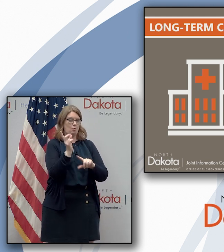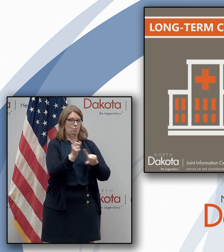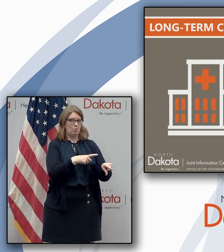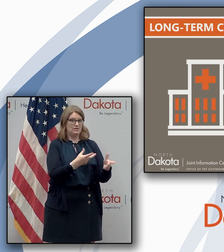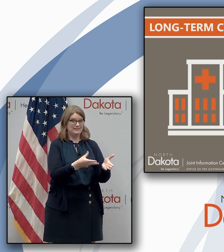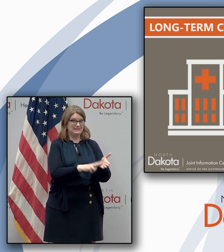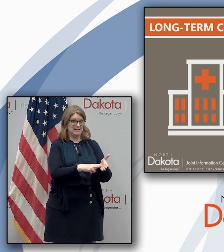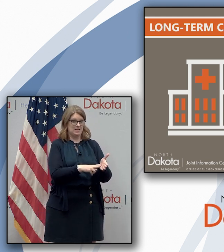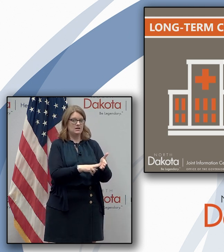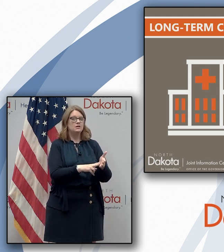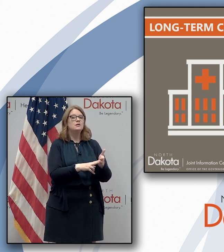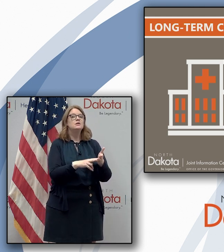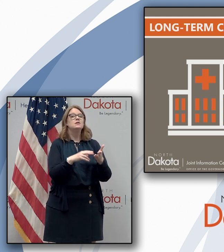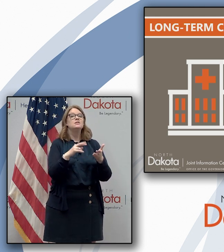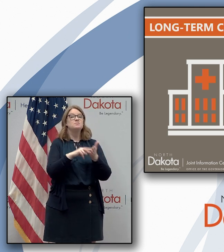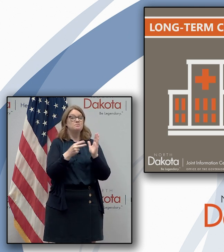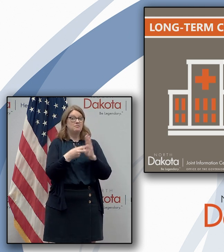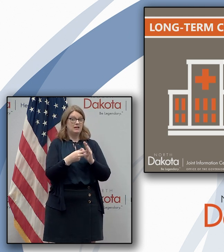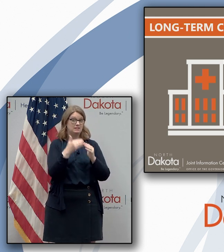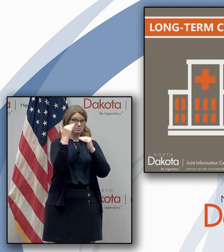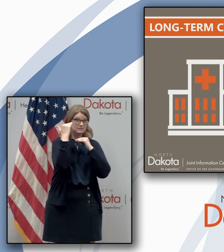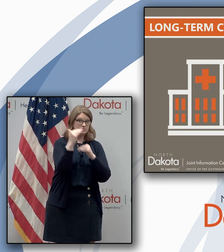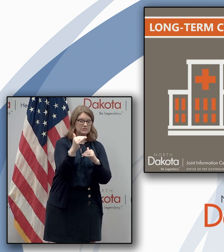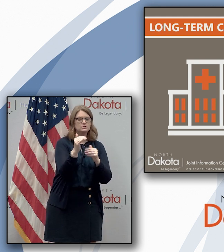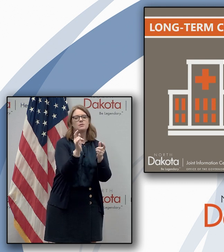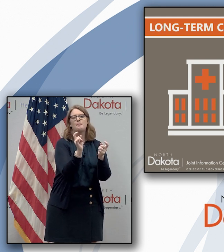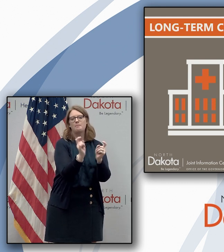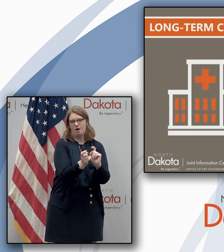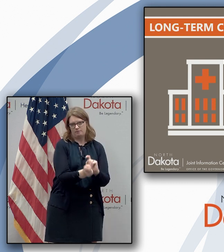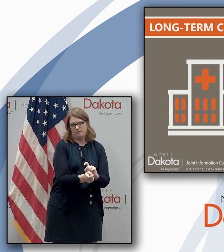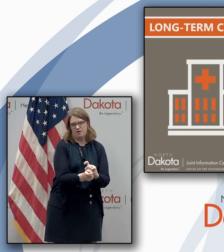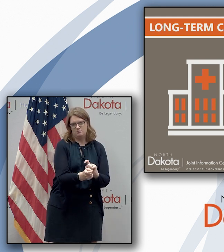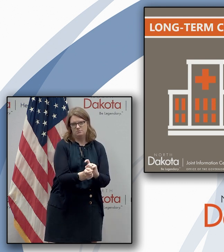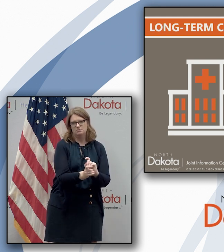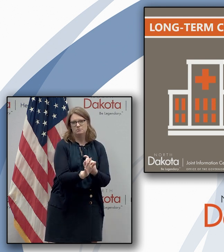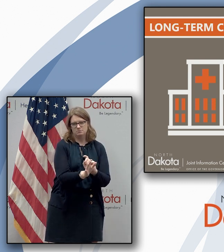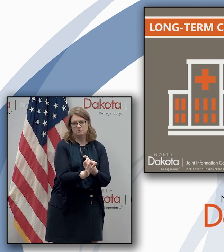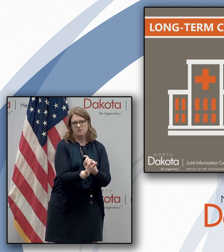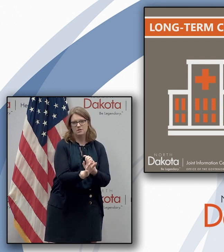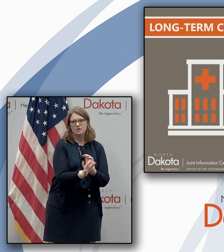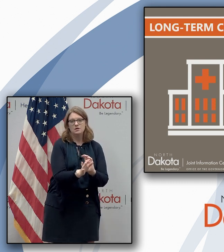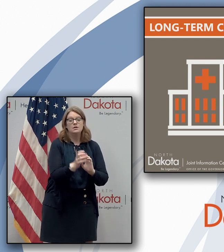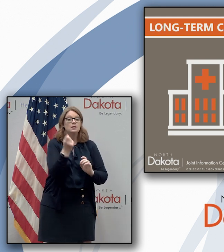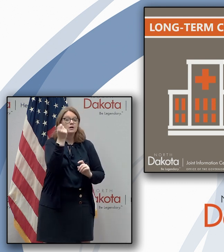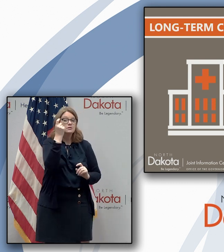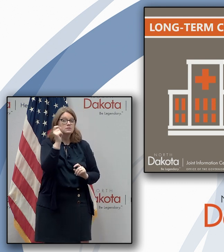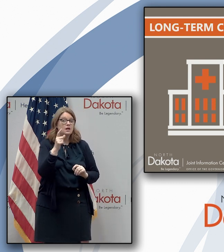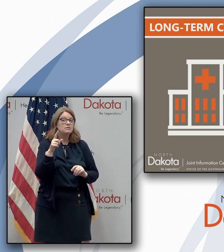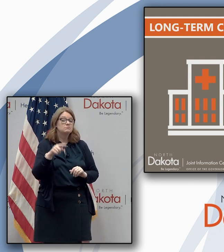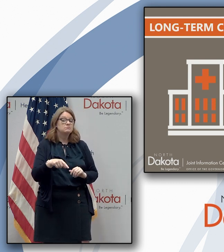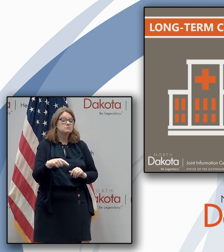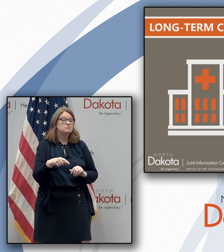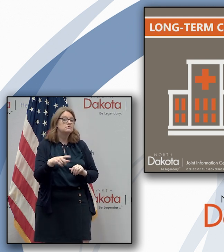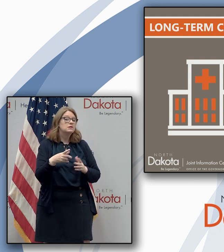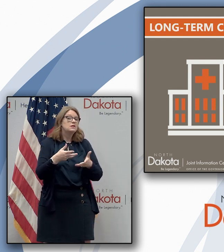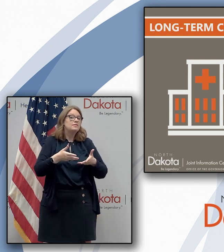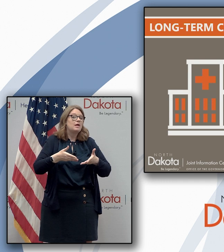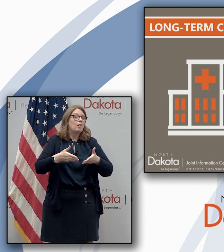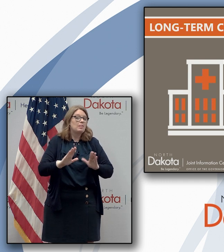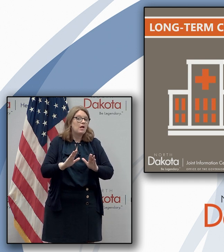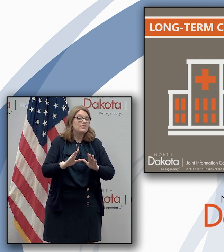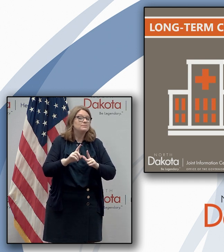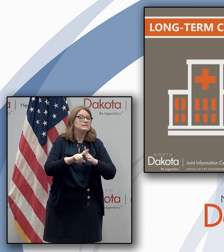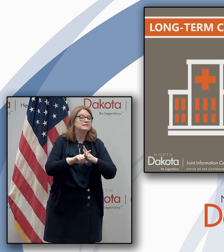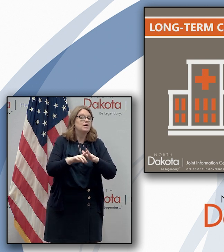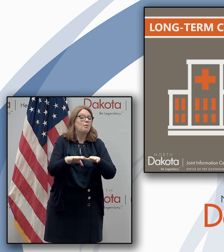restrictions on our visitation to long-term care facilities, which again will allow them to resume in a phased approach